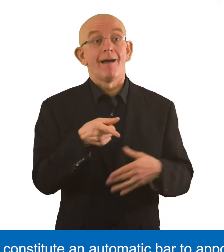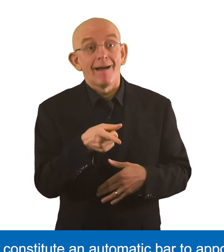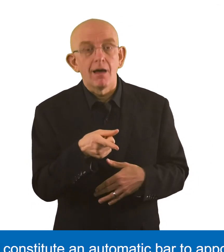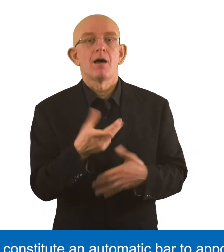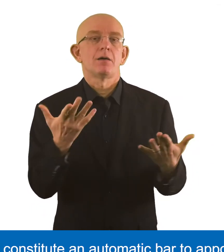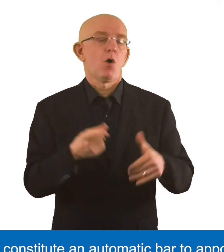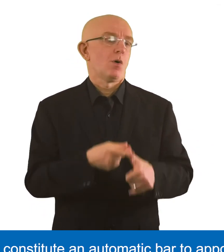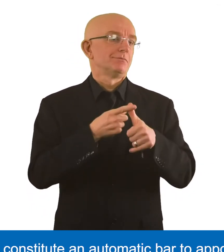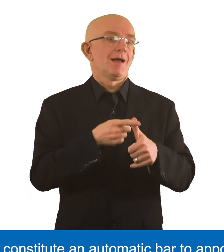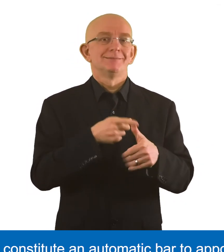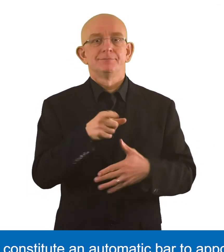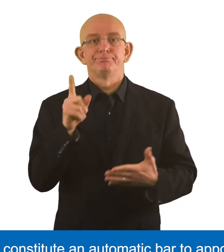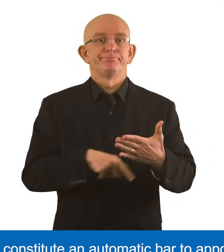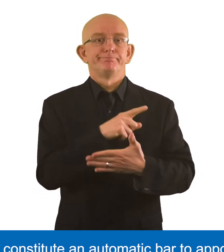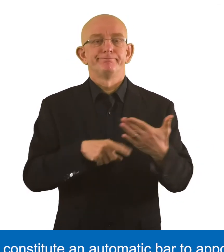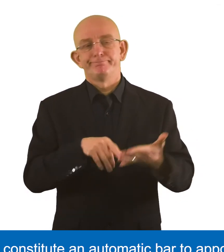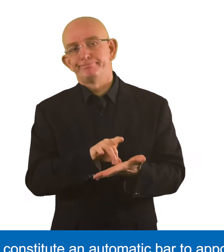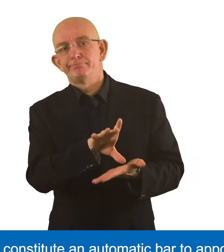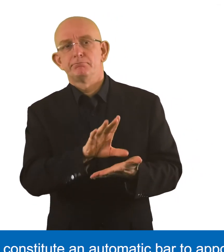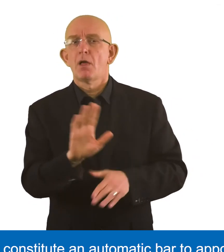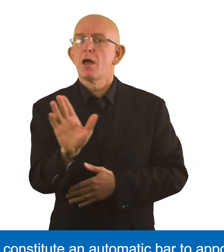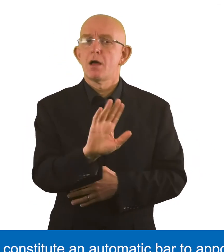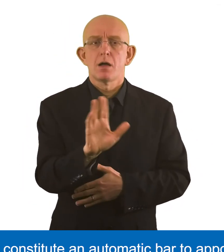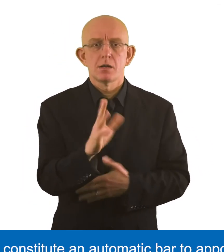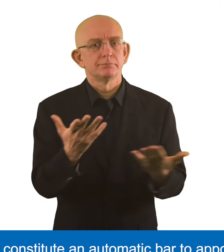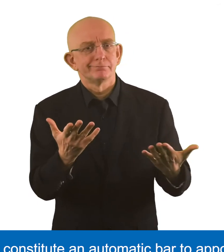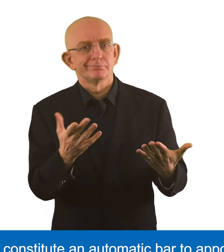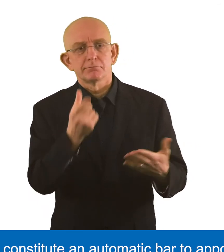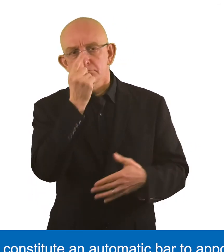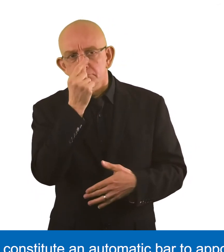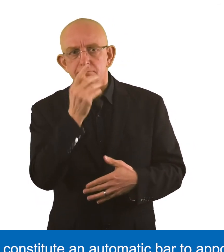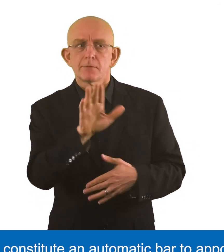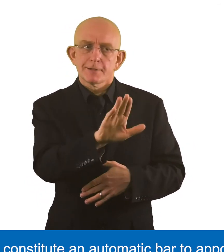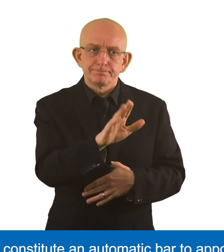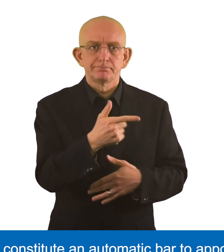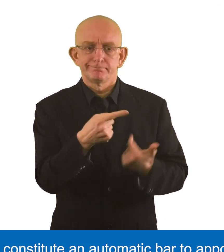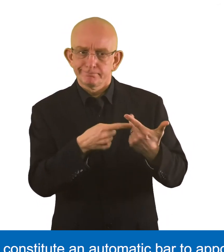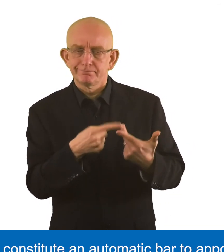These do not constitute an automatic bar to appointment, but they must be manageable.